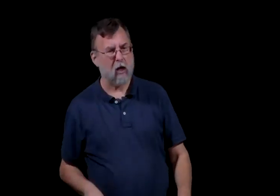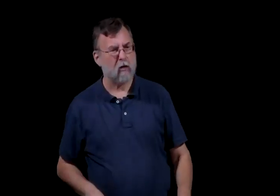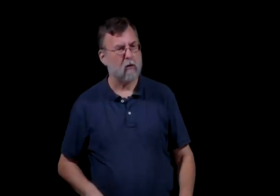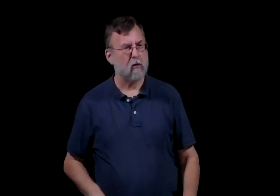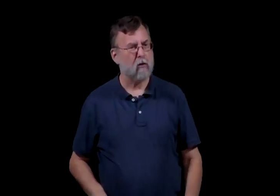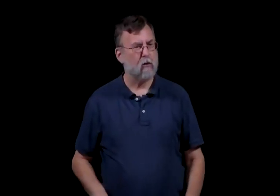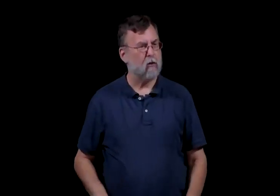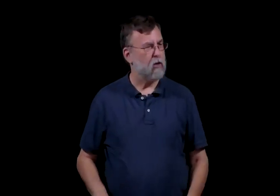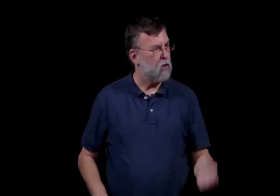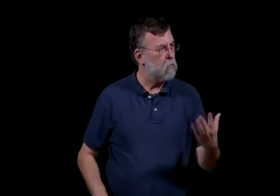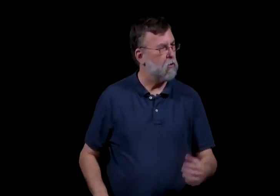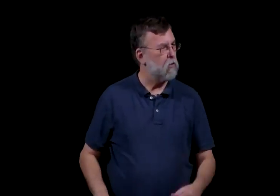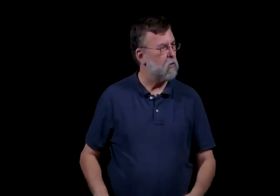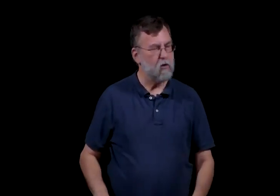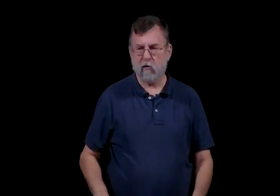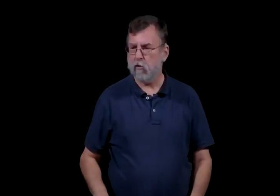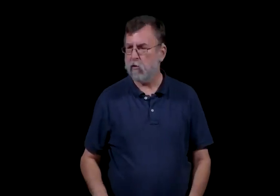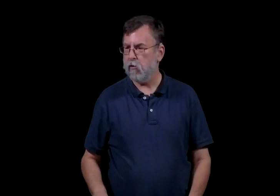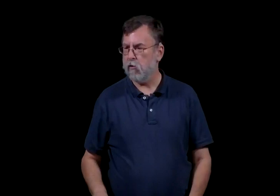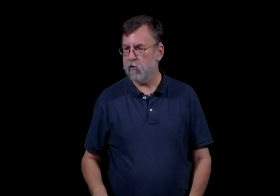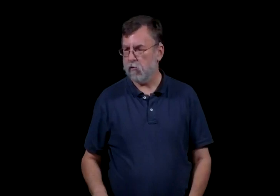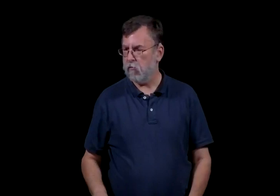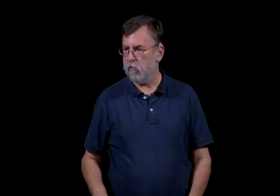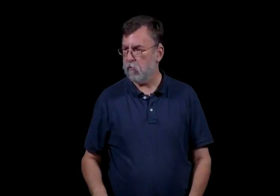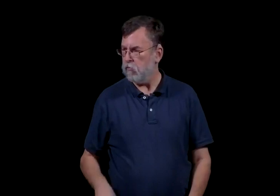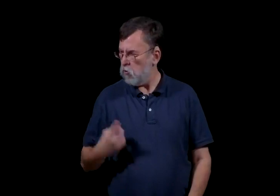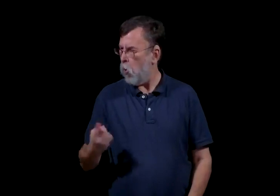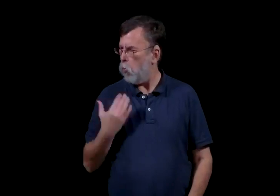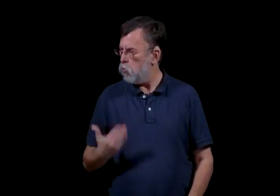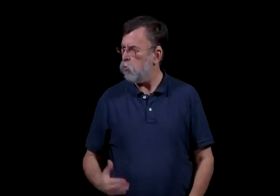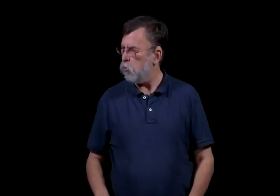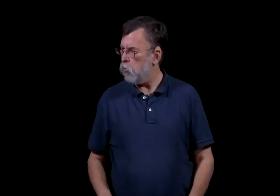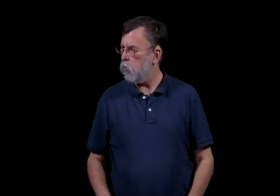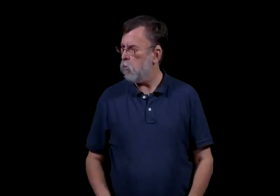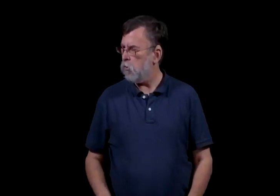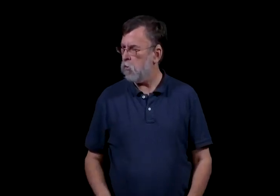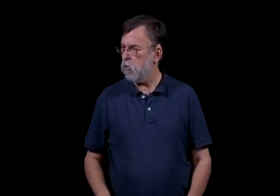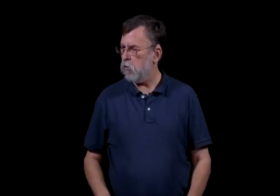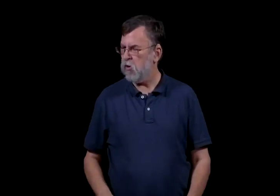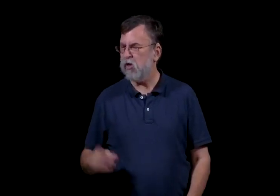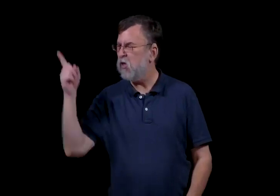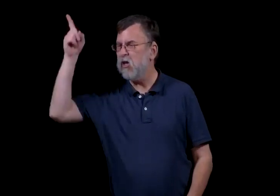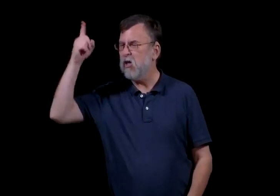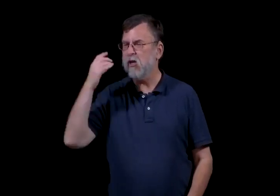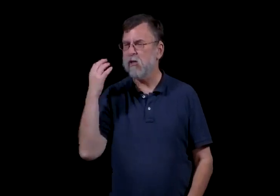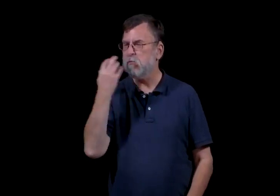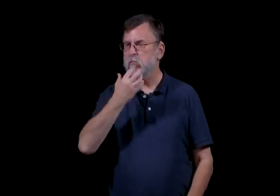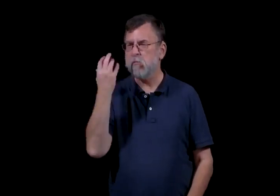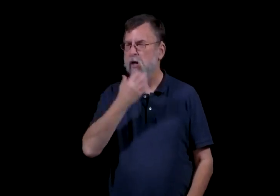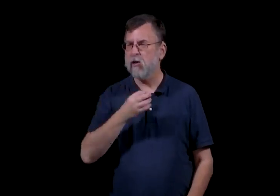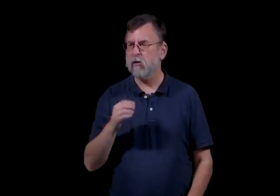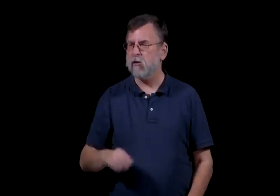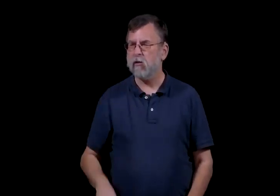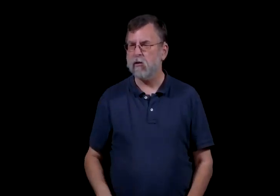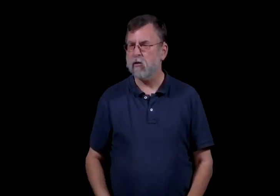How many of you feel that God is bad? I see no hands going up. You're right. He's always good. He's